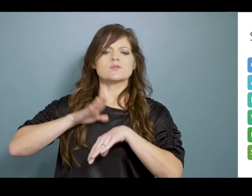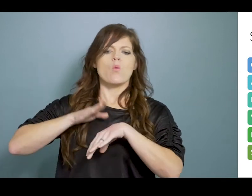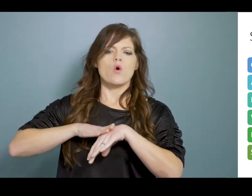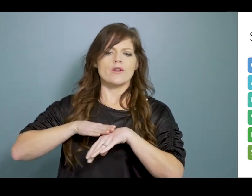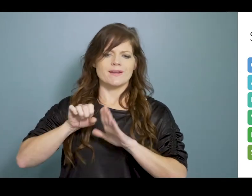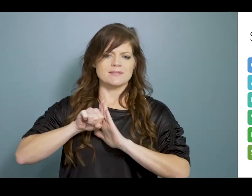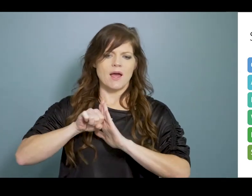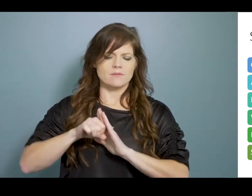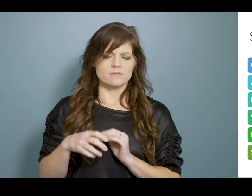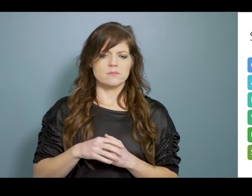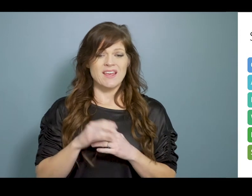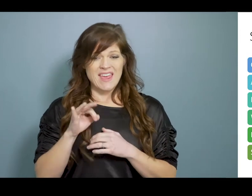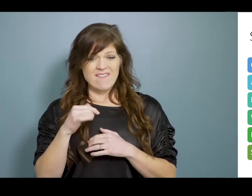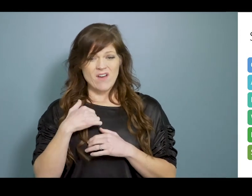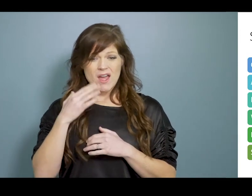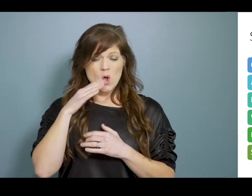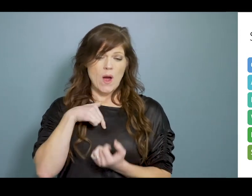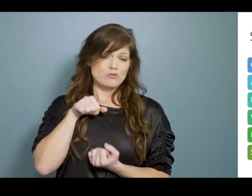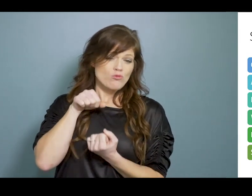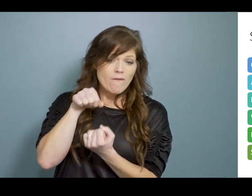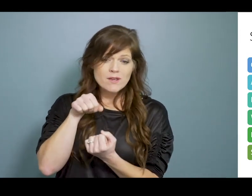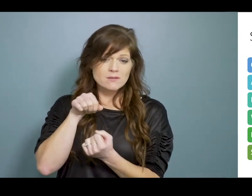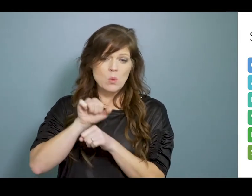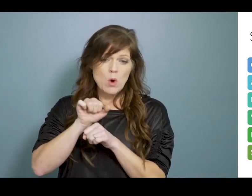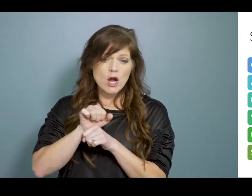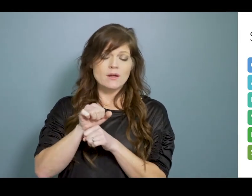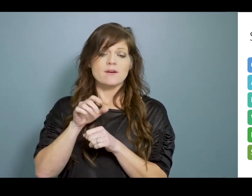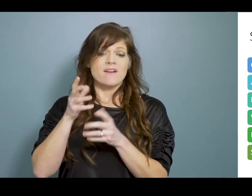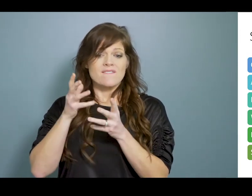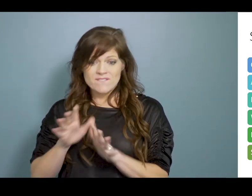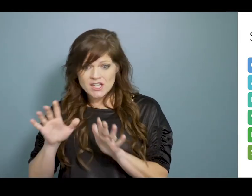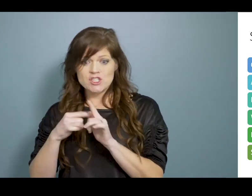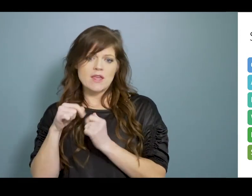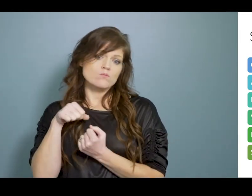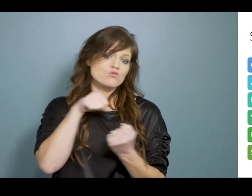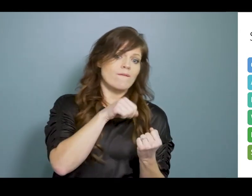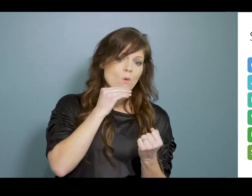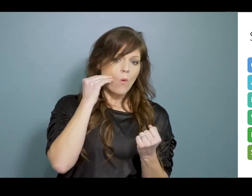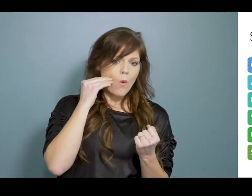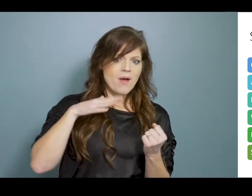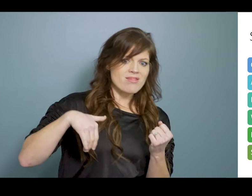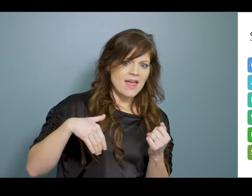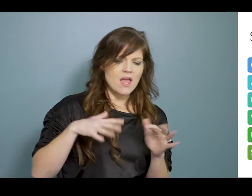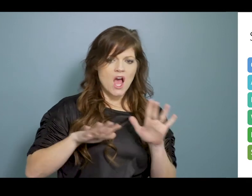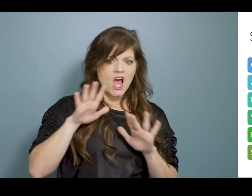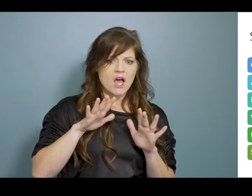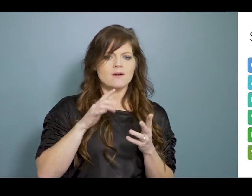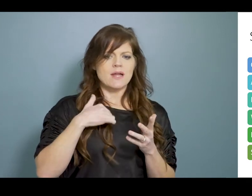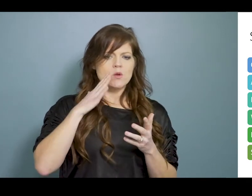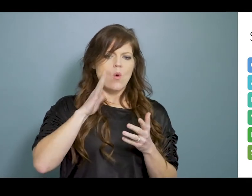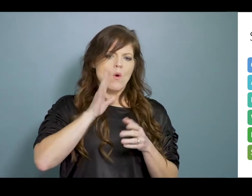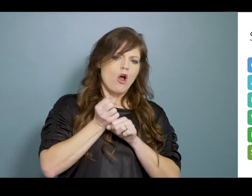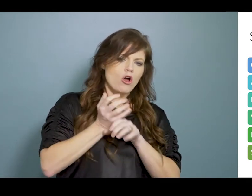know that getting home late from work is a barrier to doing the things that you put on your plan, acknowledge that and come up with a